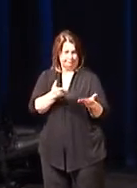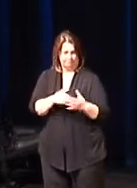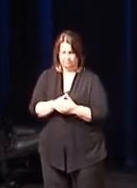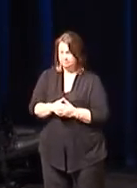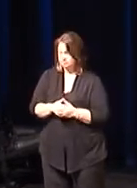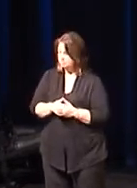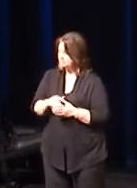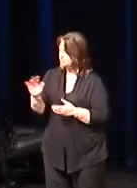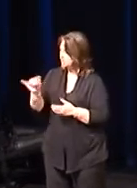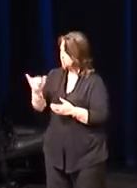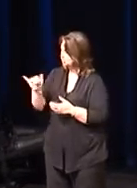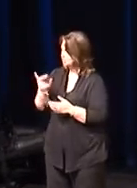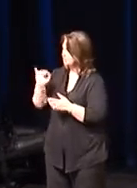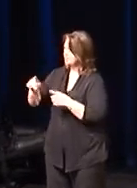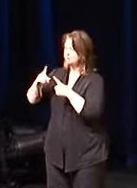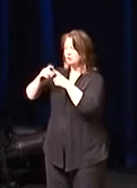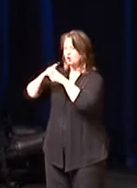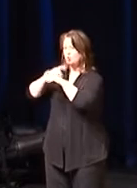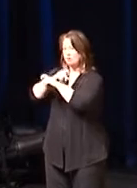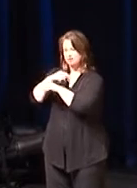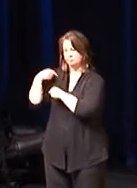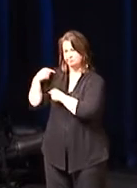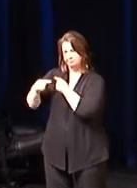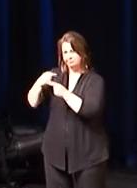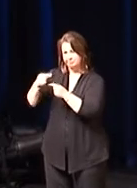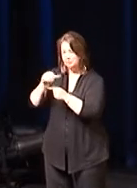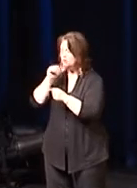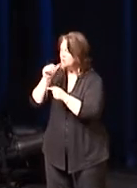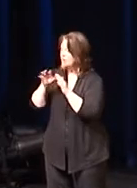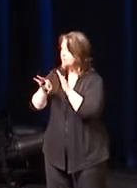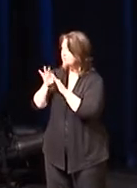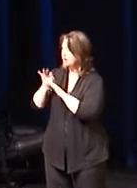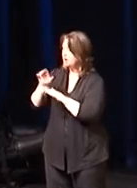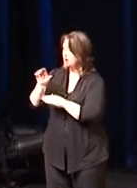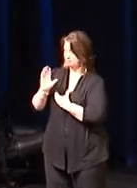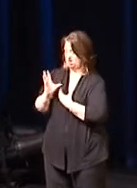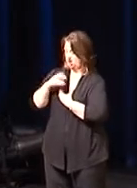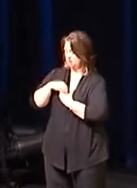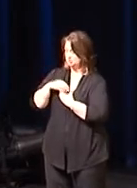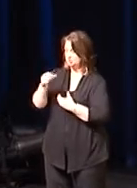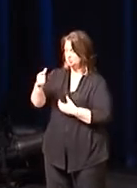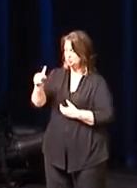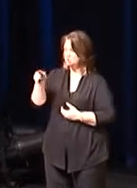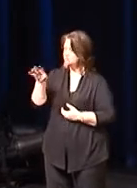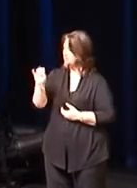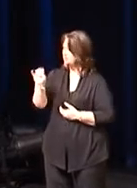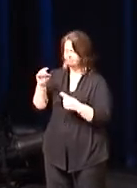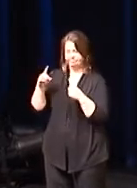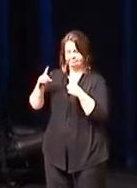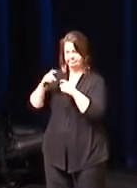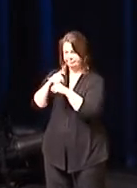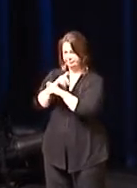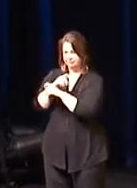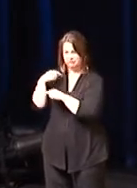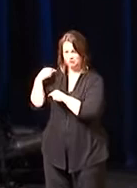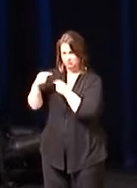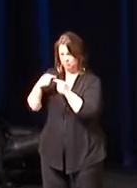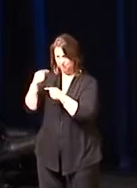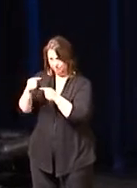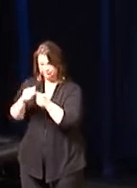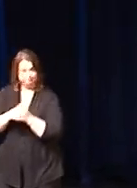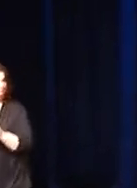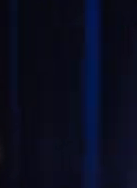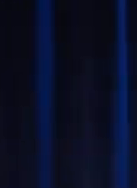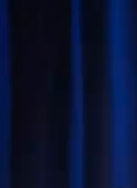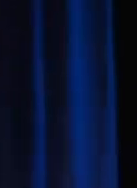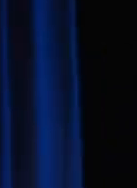And it's also a complex genetics. You're not going to find an autism gene. It's a complicated genetics. Now, if you want to understand both animals